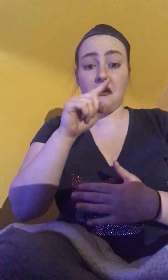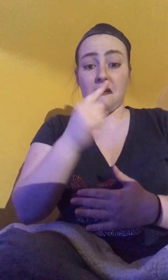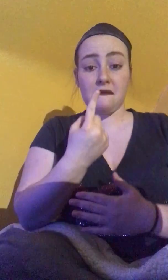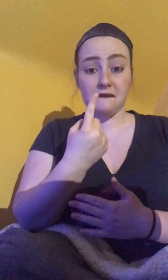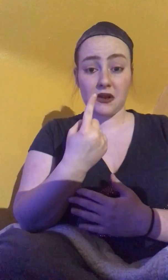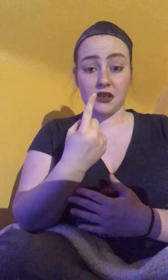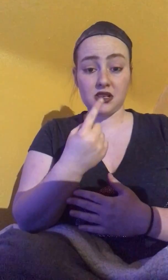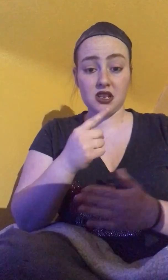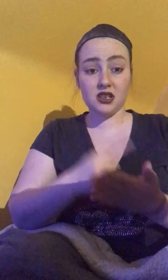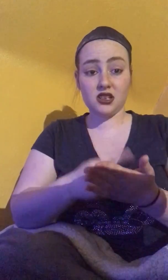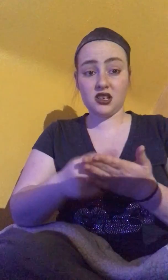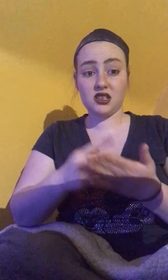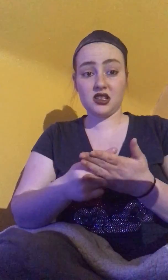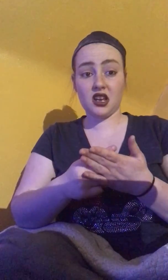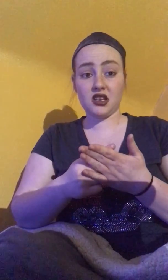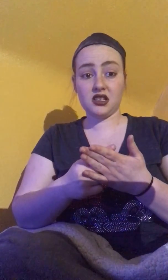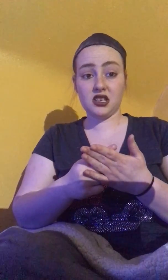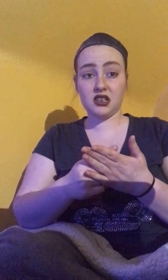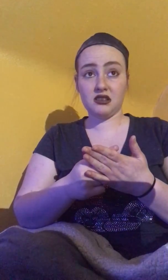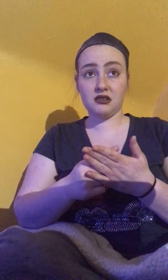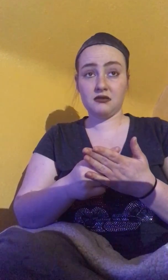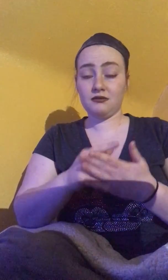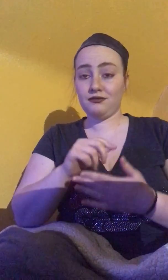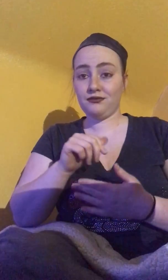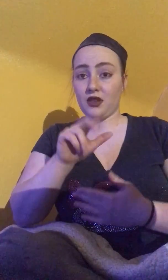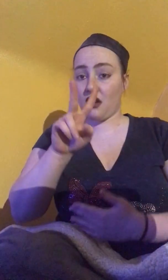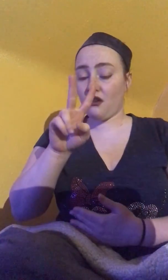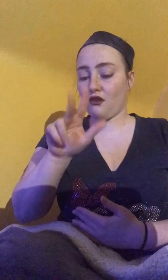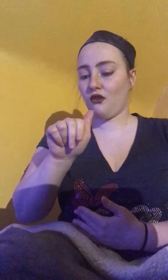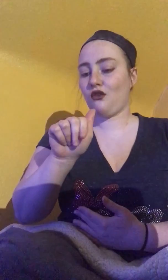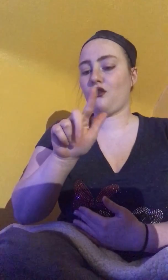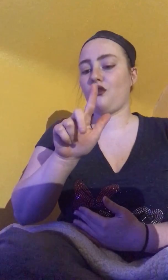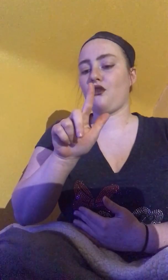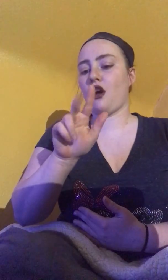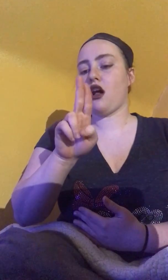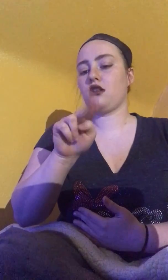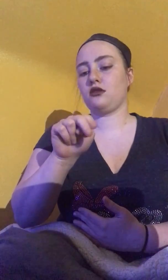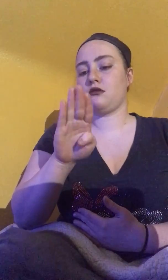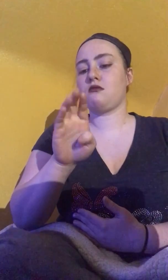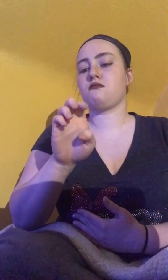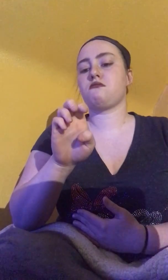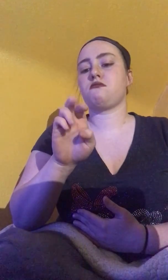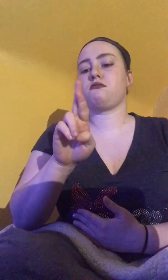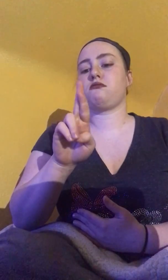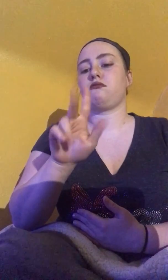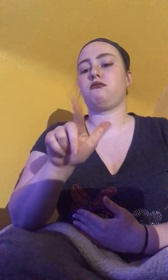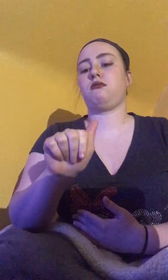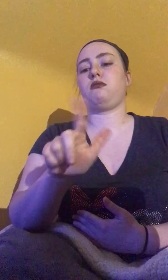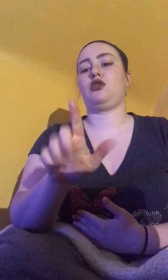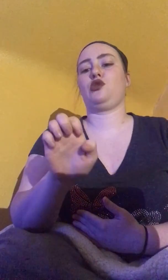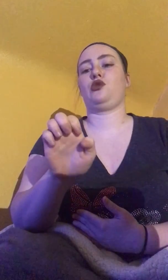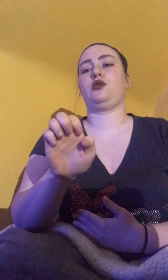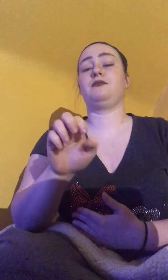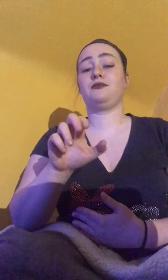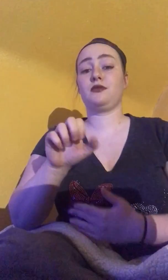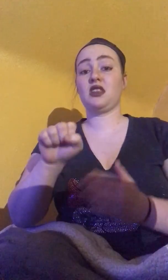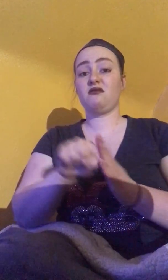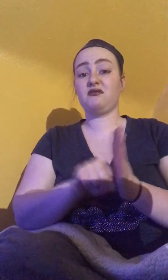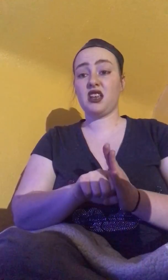state, I have to share this next story. One of my now friends moved out to Las Vegas in order to